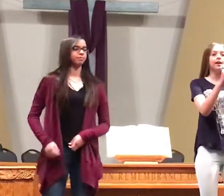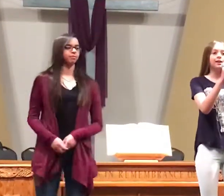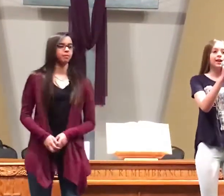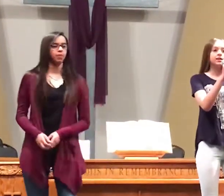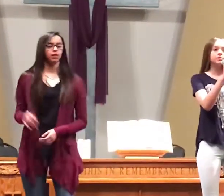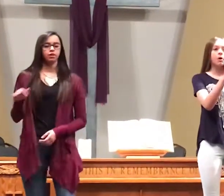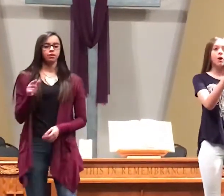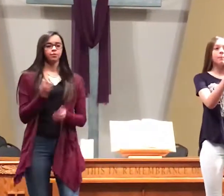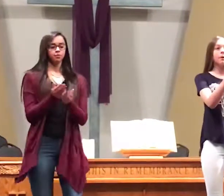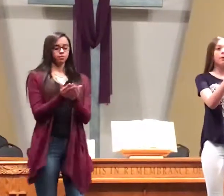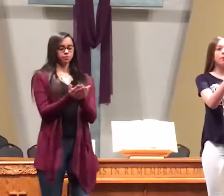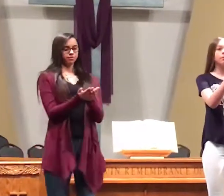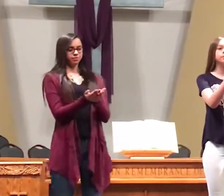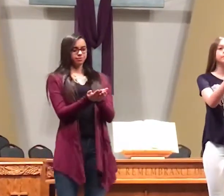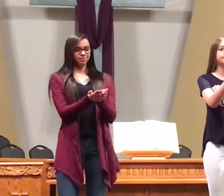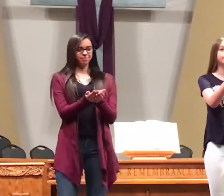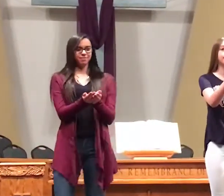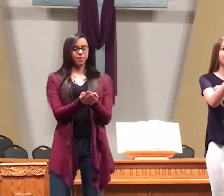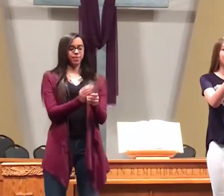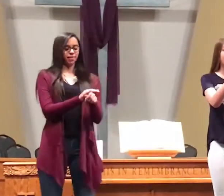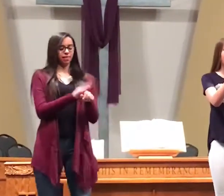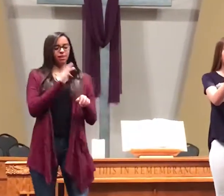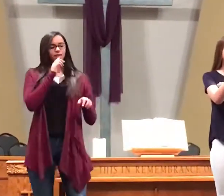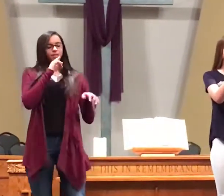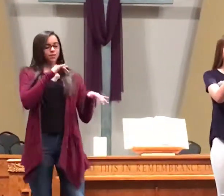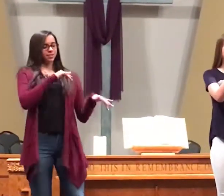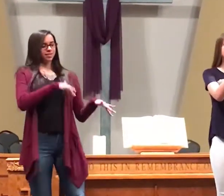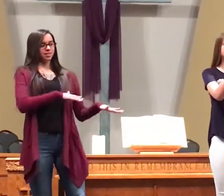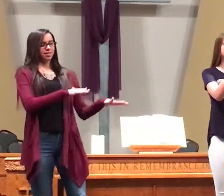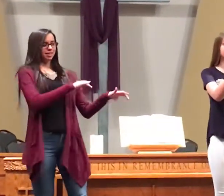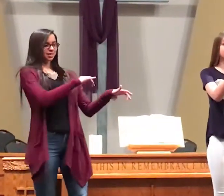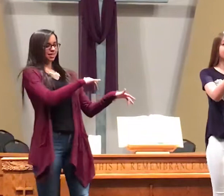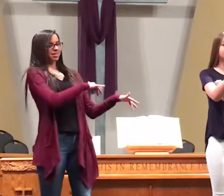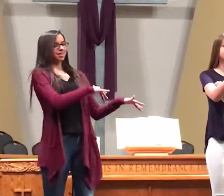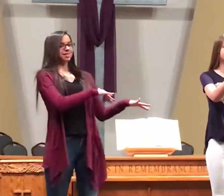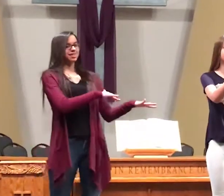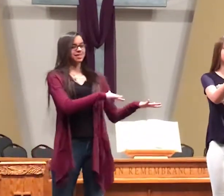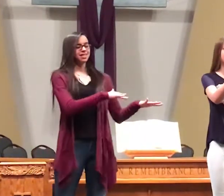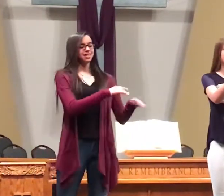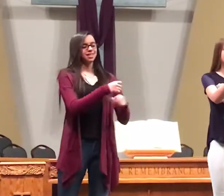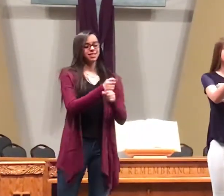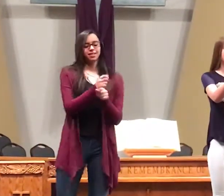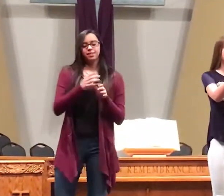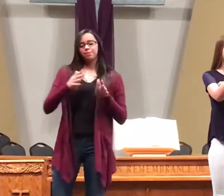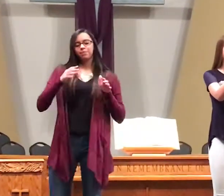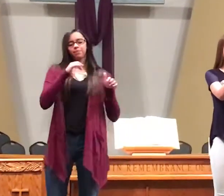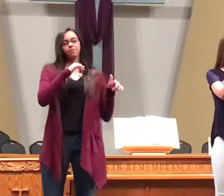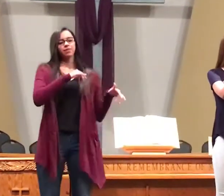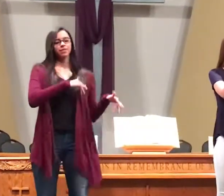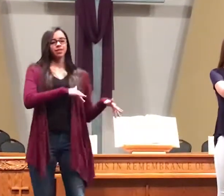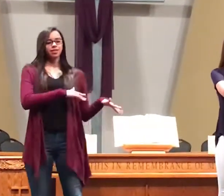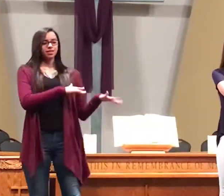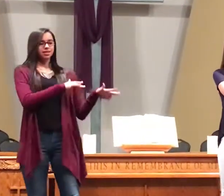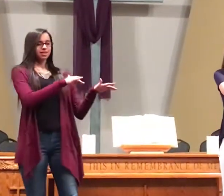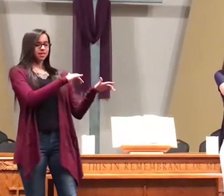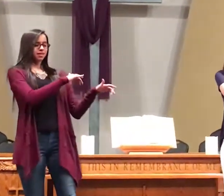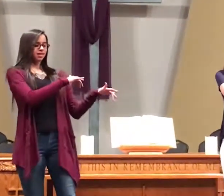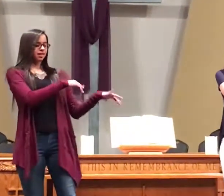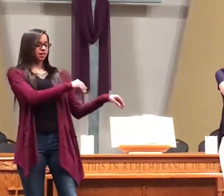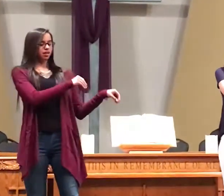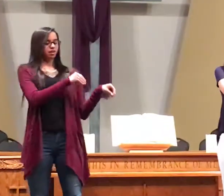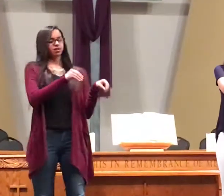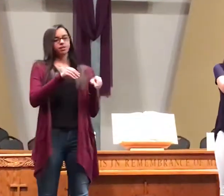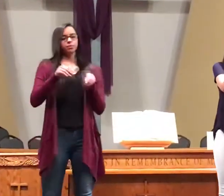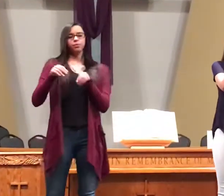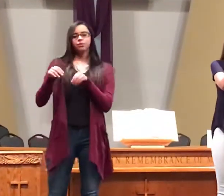Like a small boat on the ocean, sending big waves